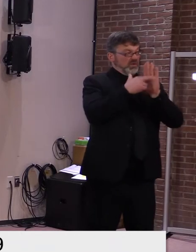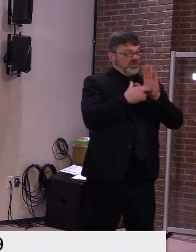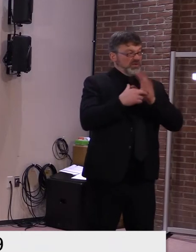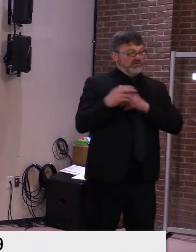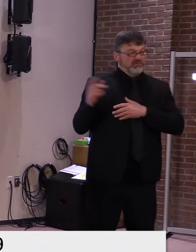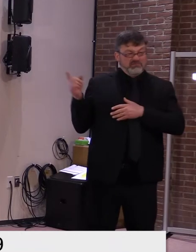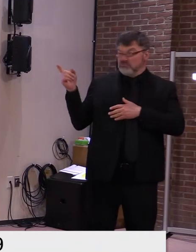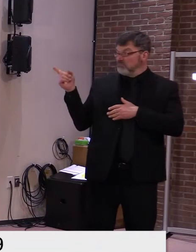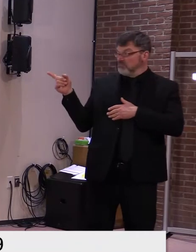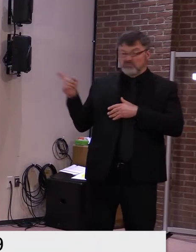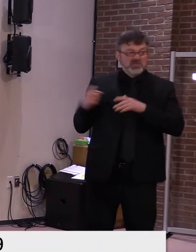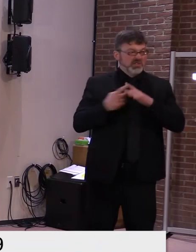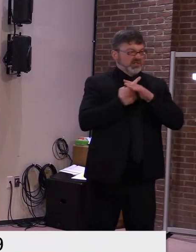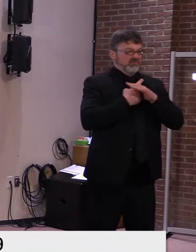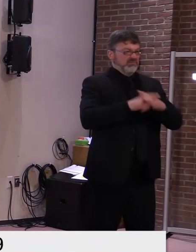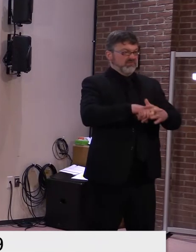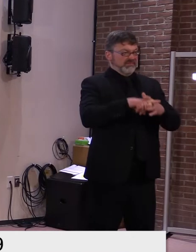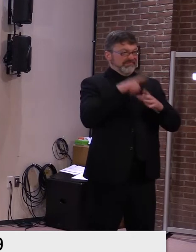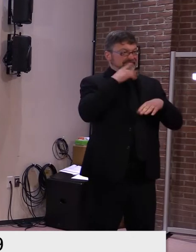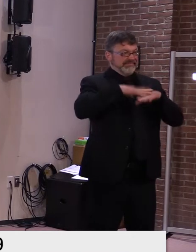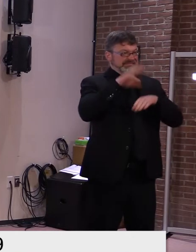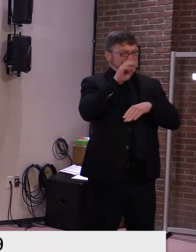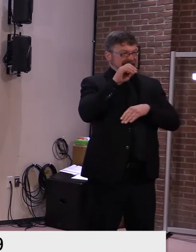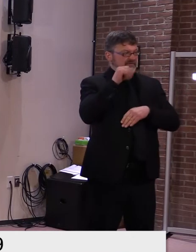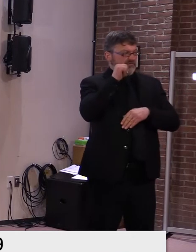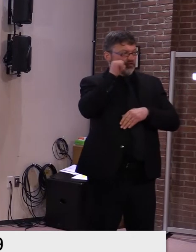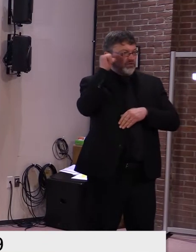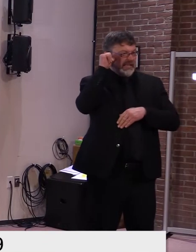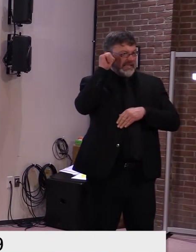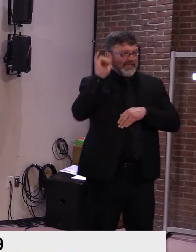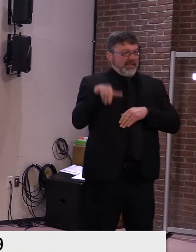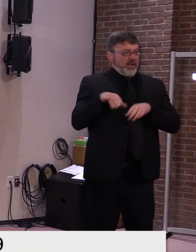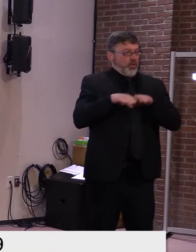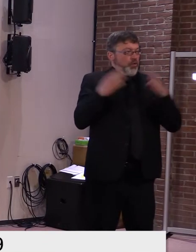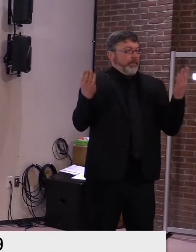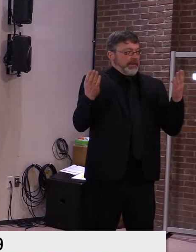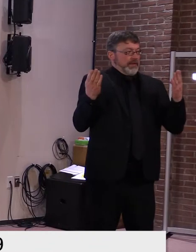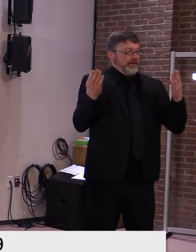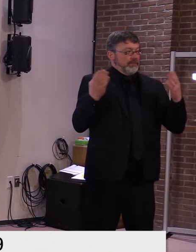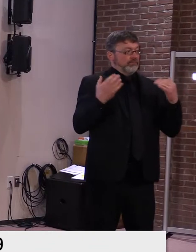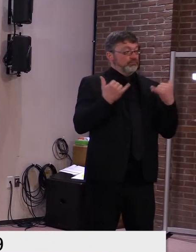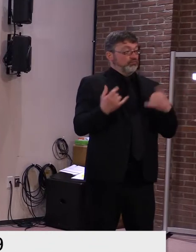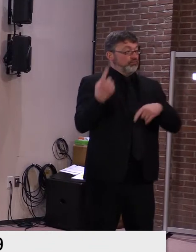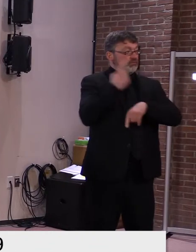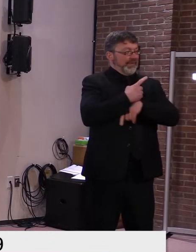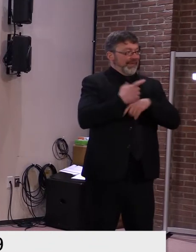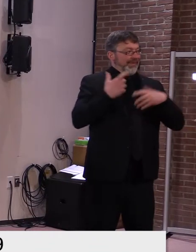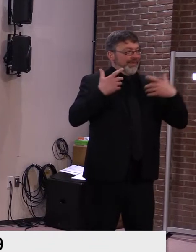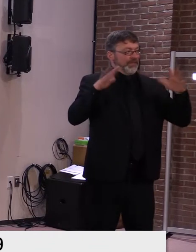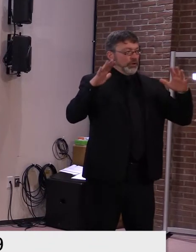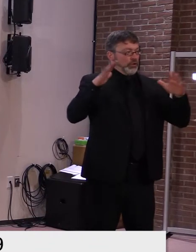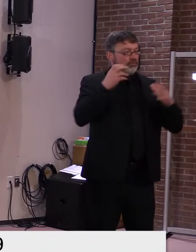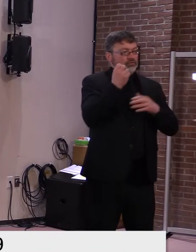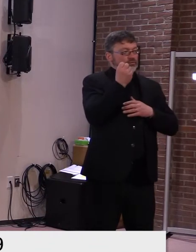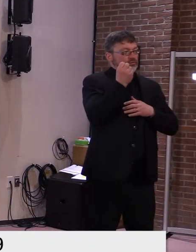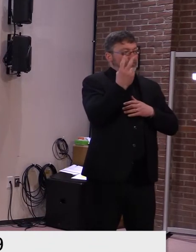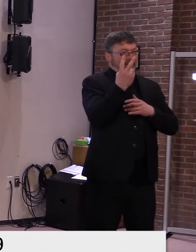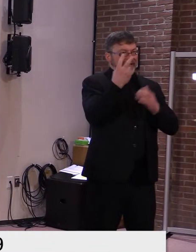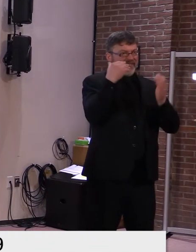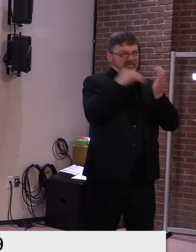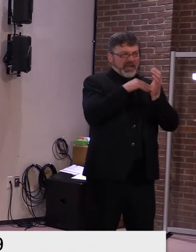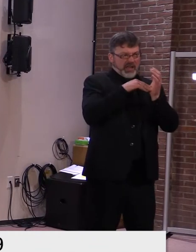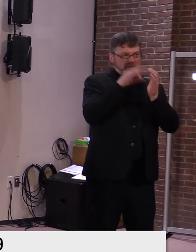opened yesterday. As of this morning, 12,700 Vermonters have made their vaccination appointments. When